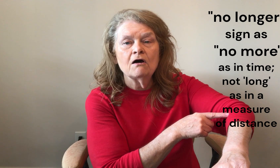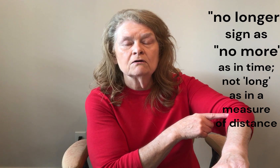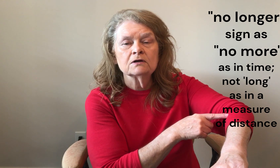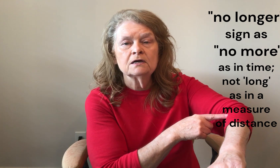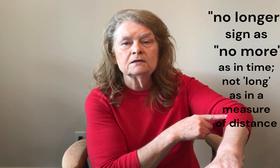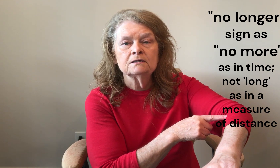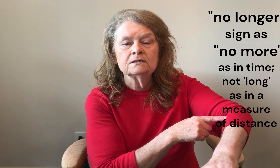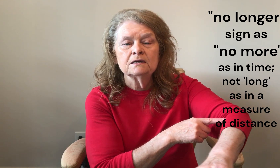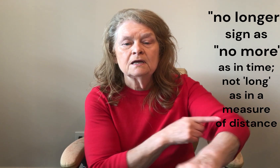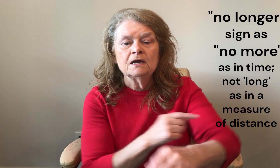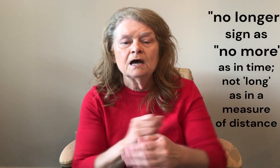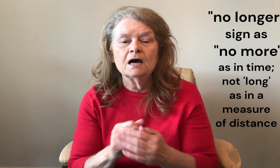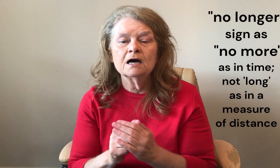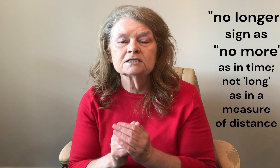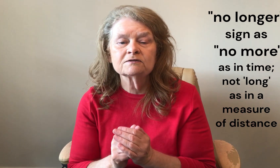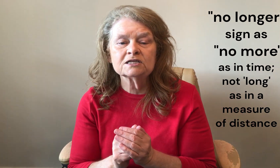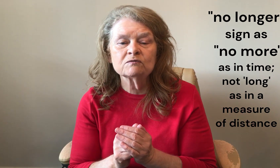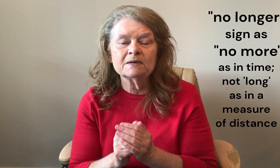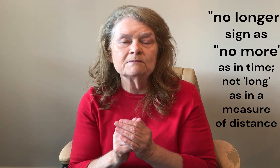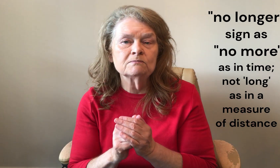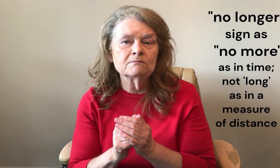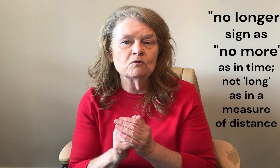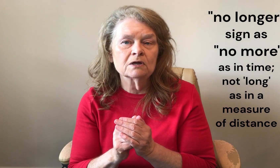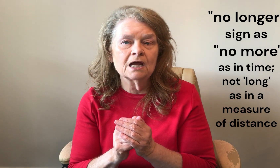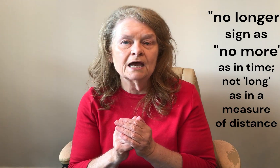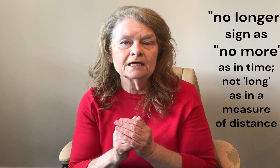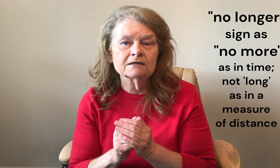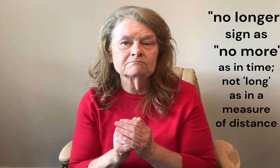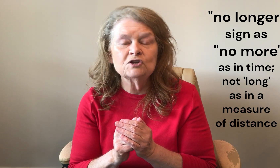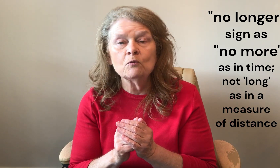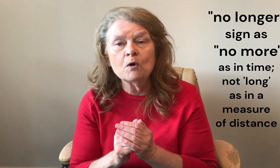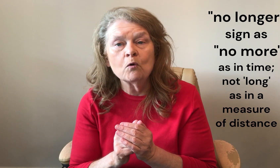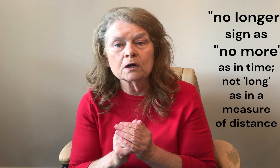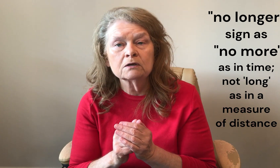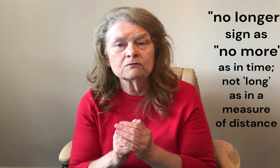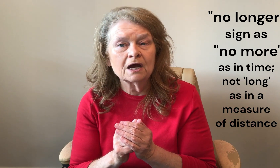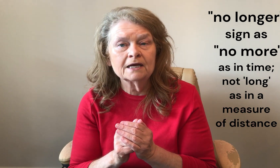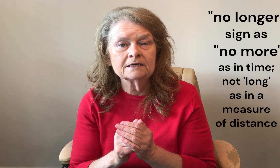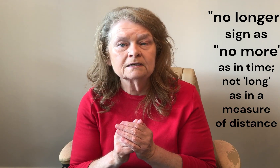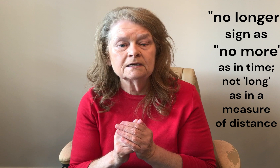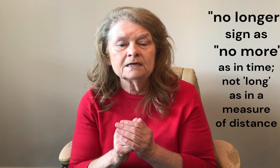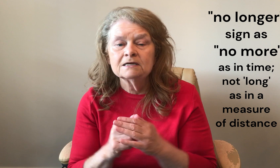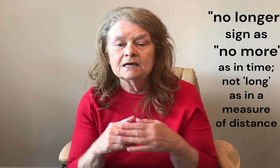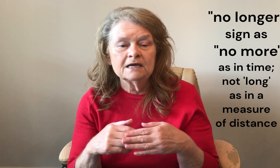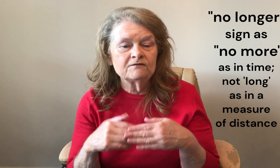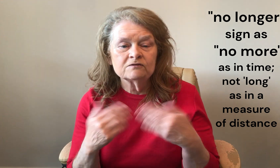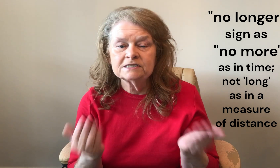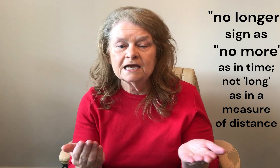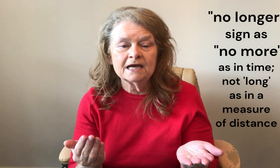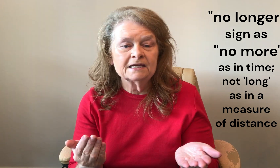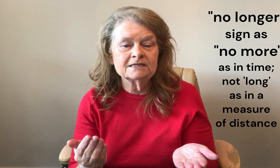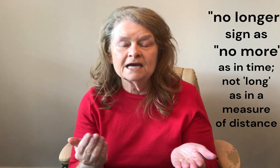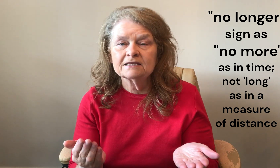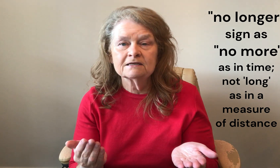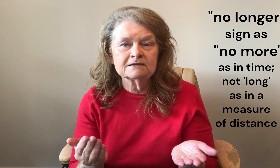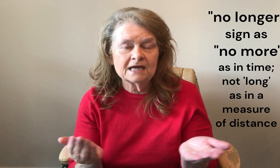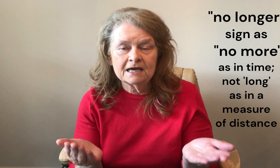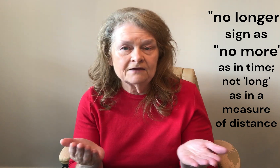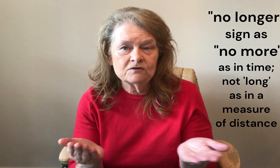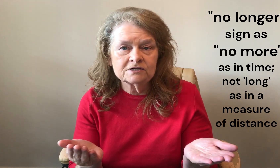long. So this would be more like no more, right? If you're dead, if you're